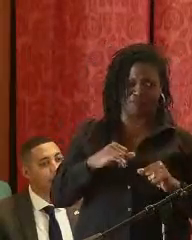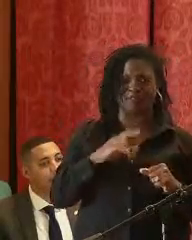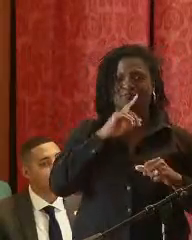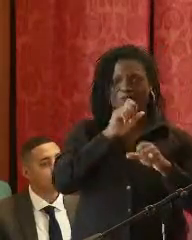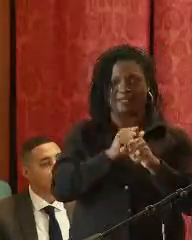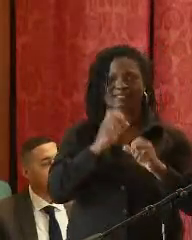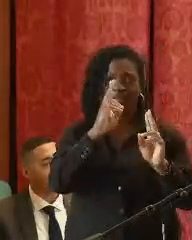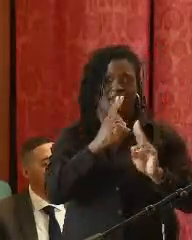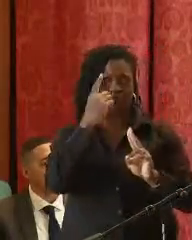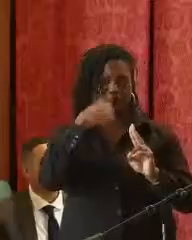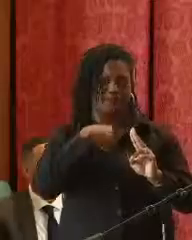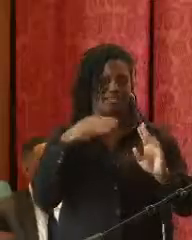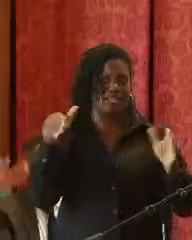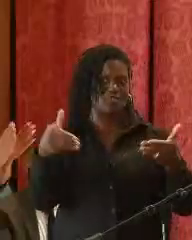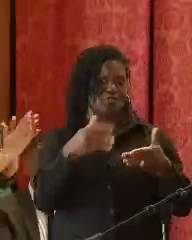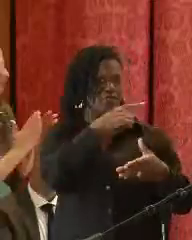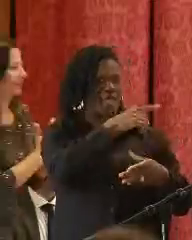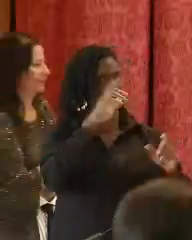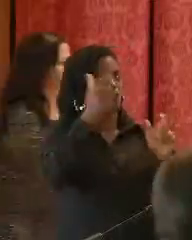her today.